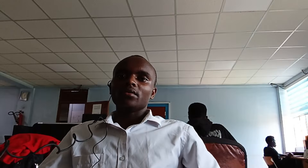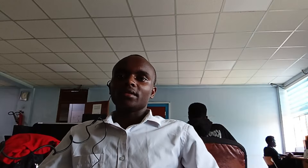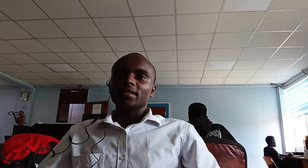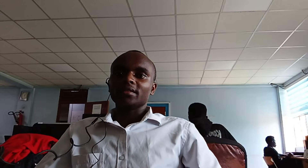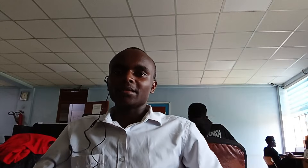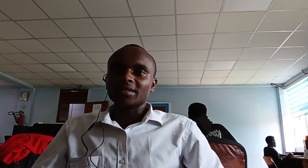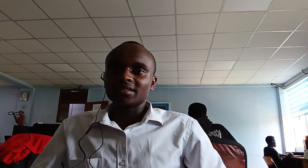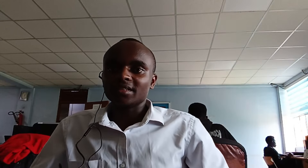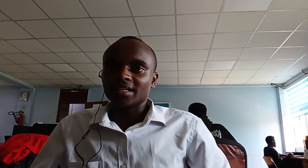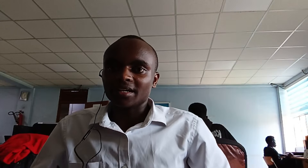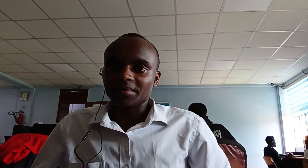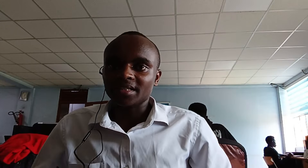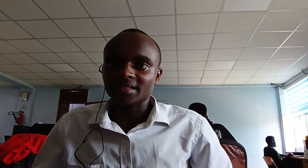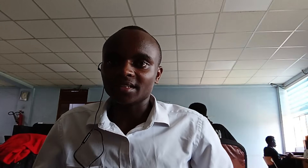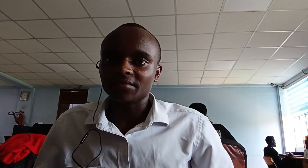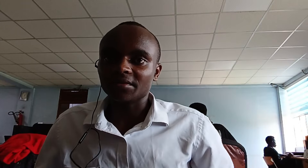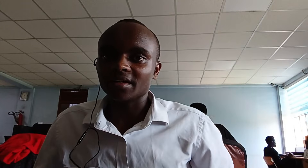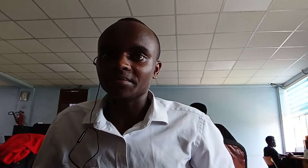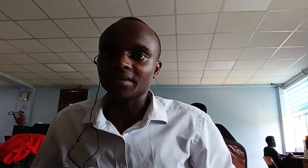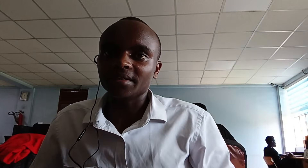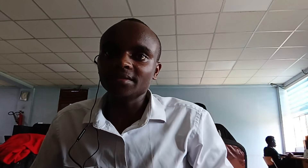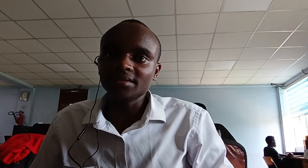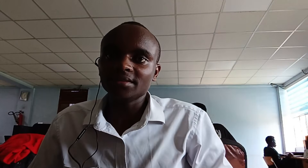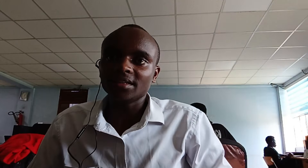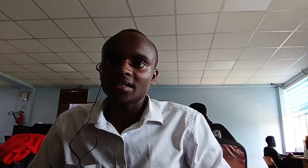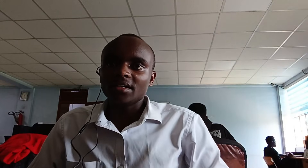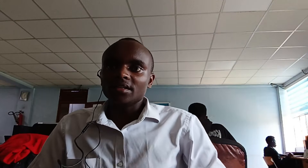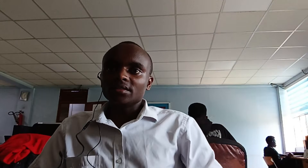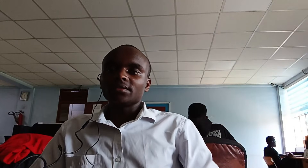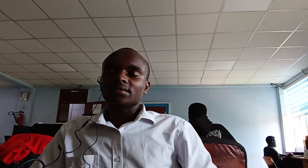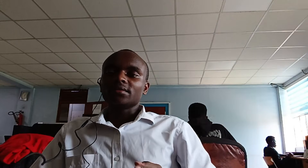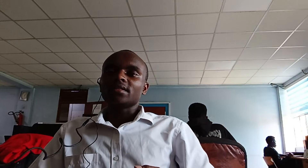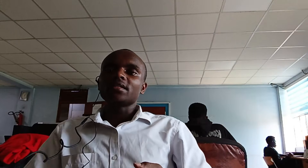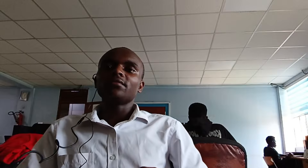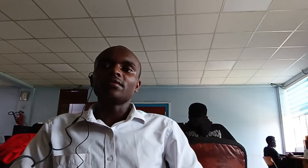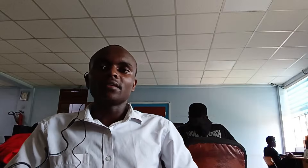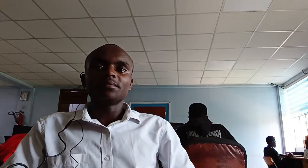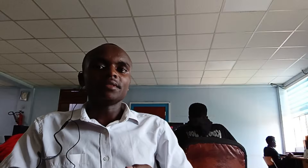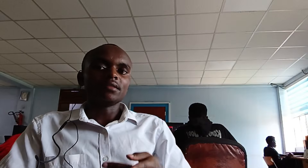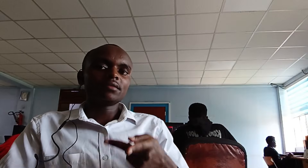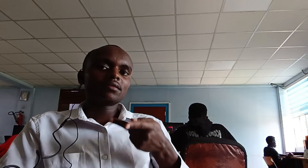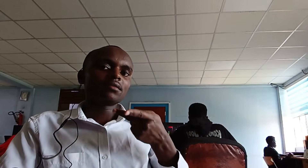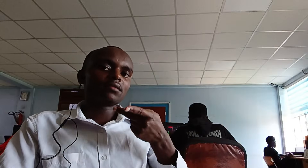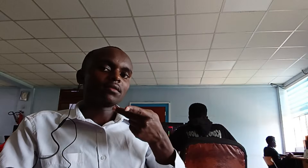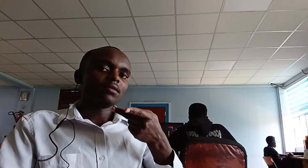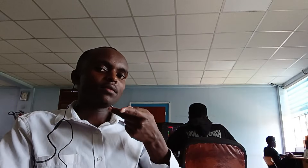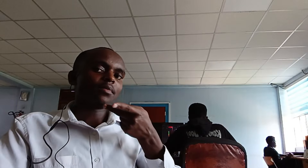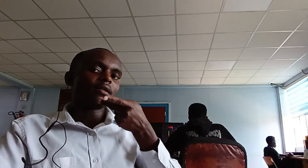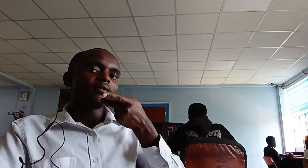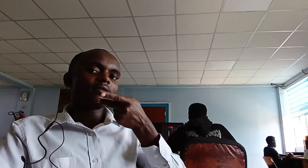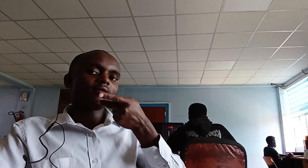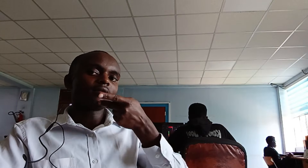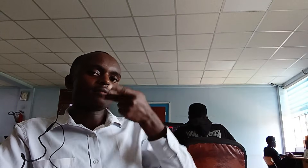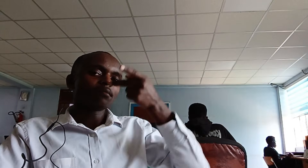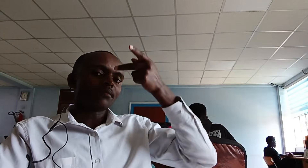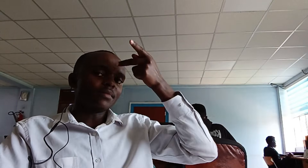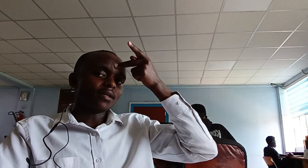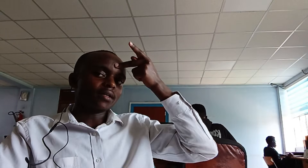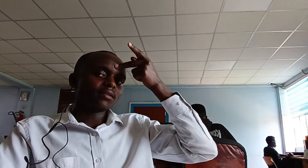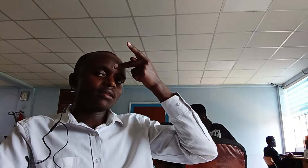Okay, someone is saying I repeat the sign for grandparents. So the sign for grandparents is parents, parents, and